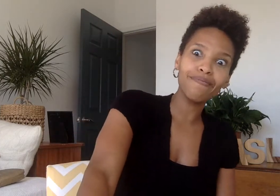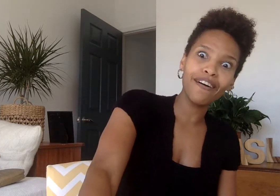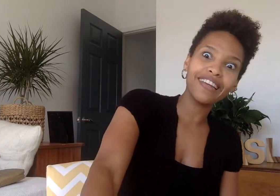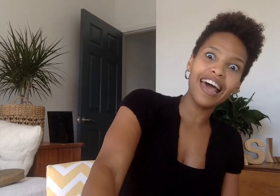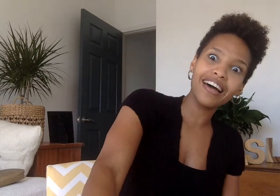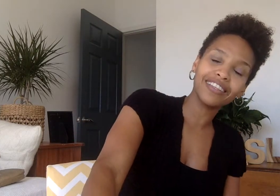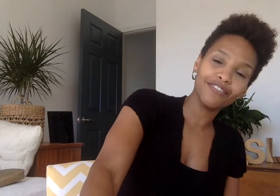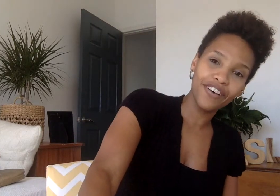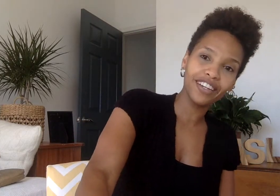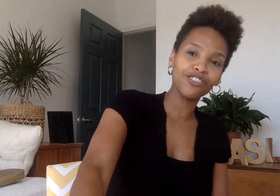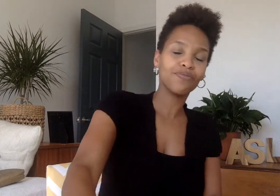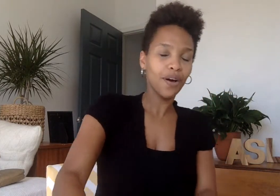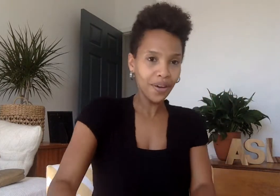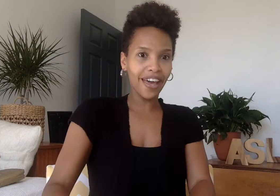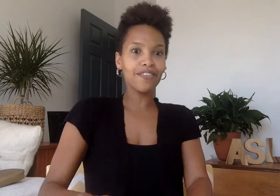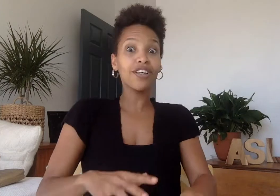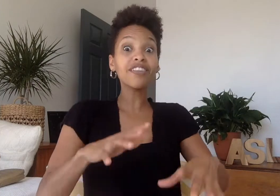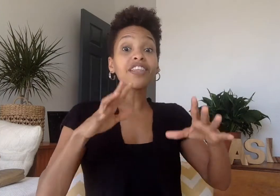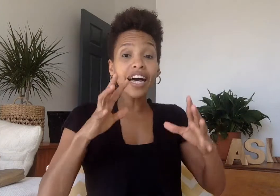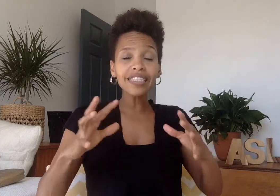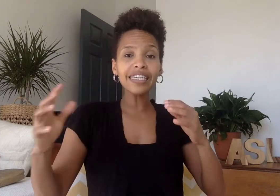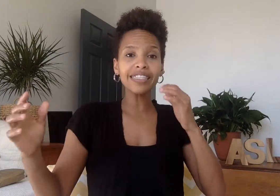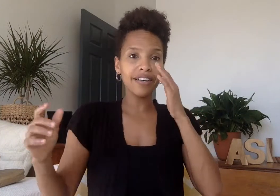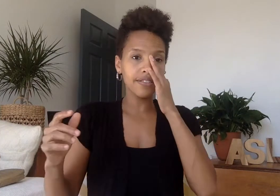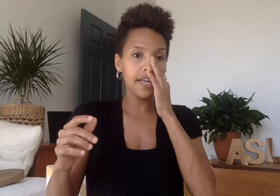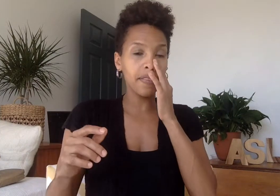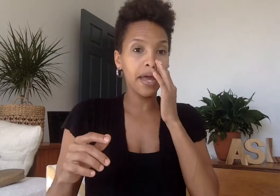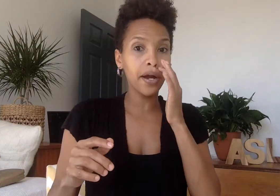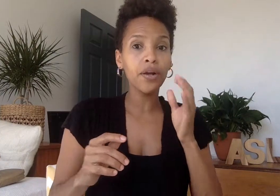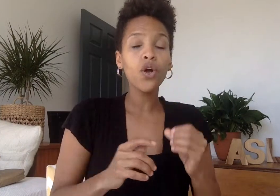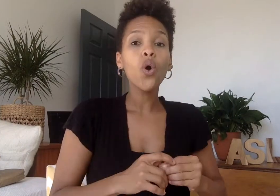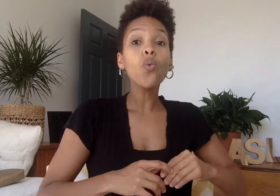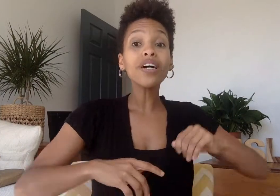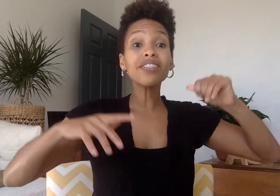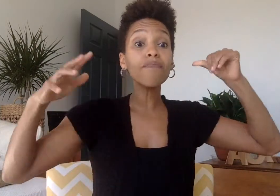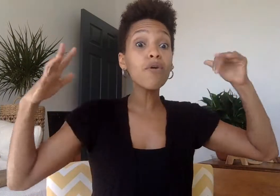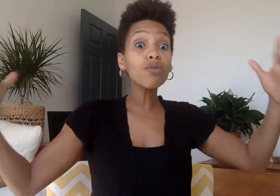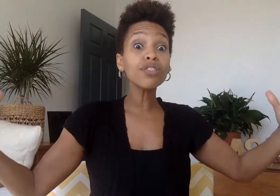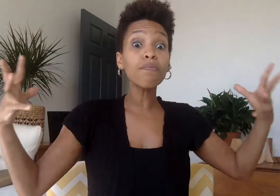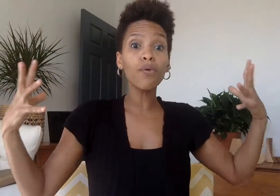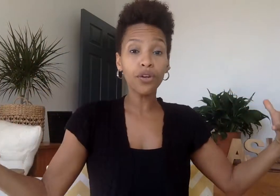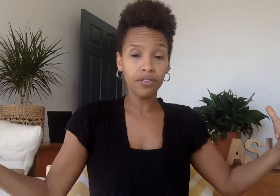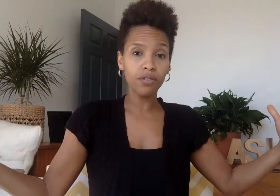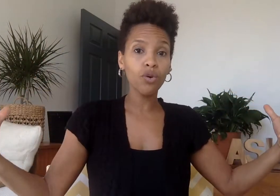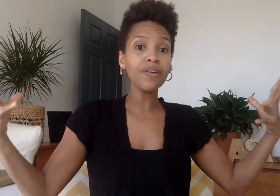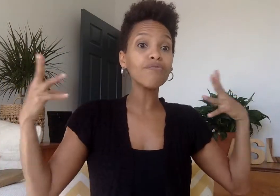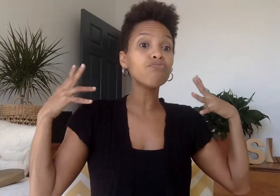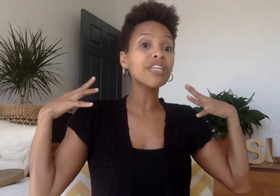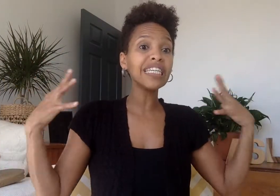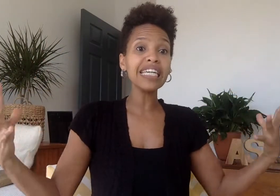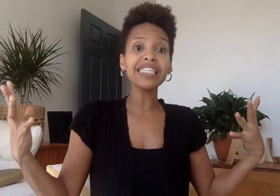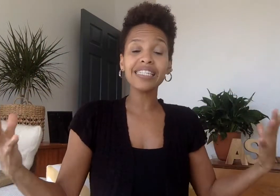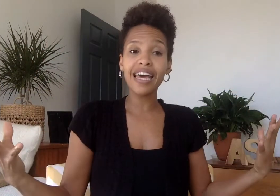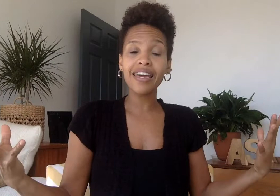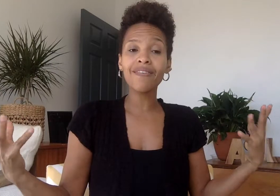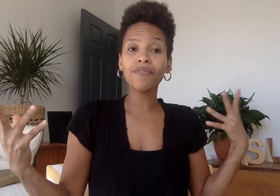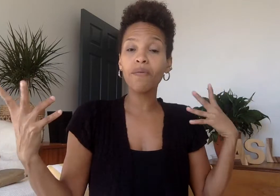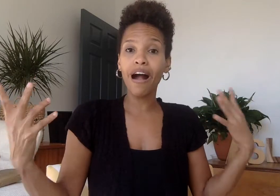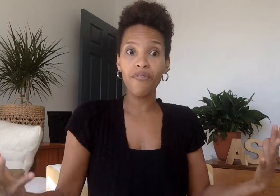mountain at cliff edge. Okay, there's a lot of details in there. What's the most important? What do we really need to say about